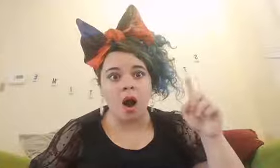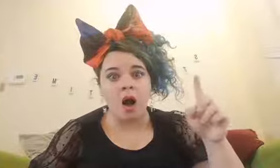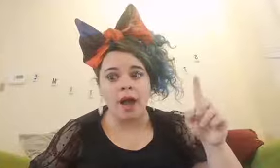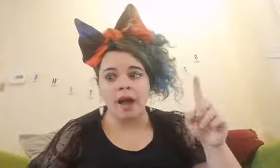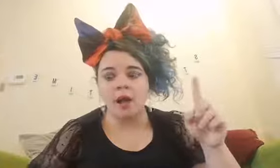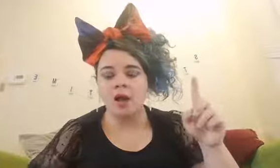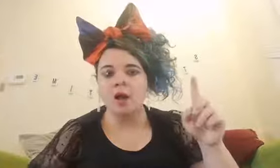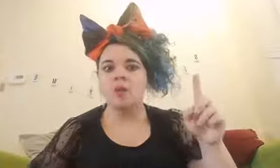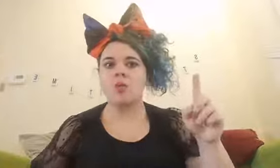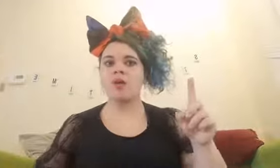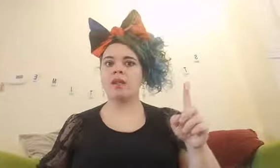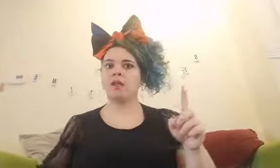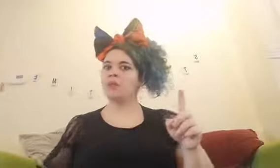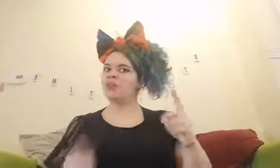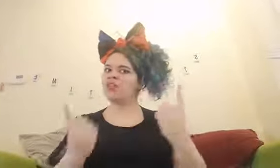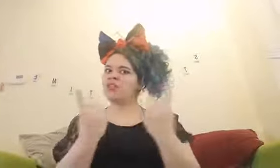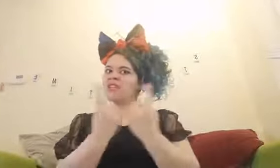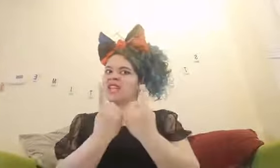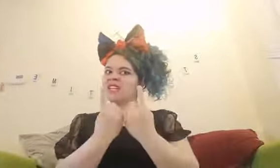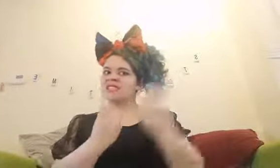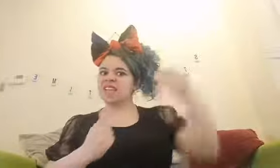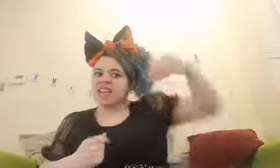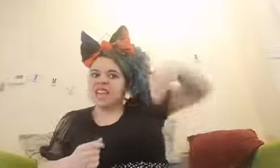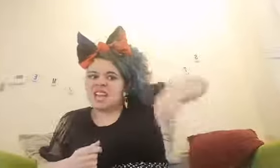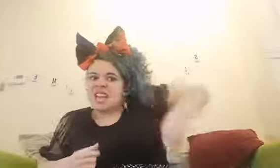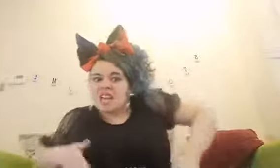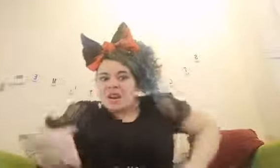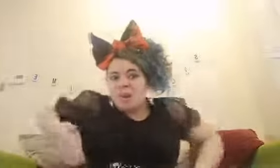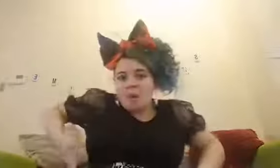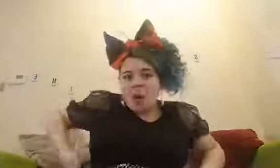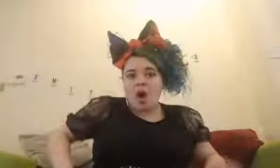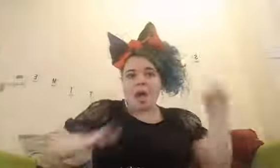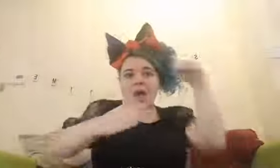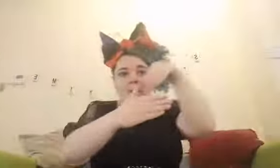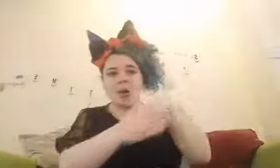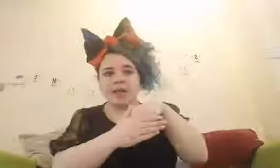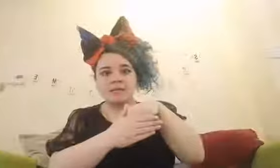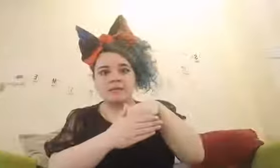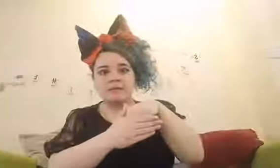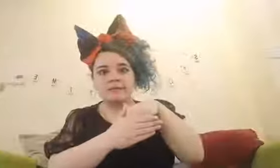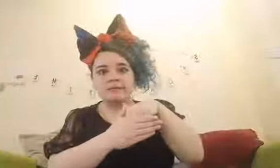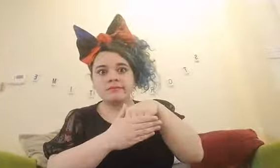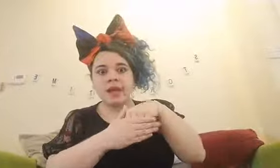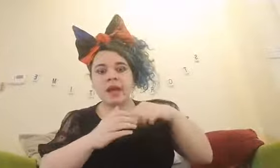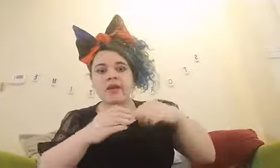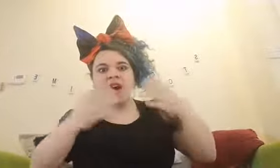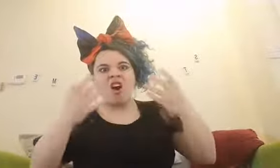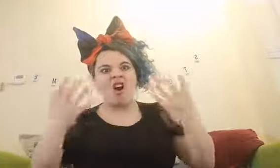I will put things in my pockets that are